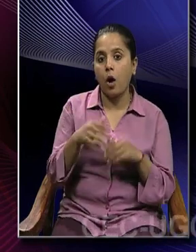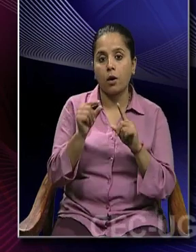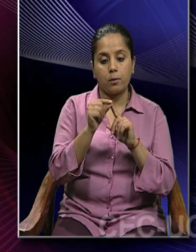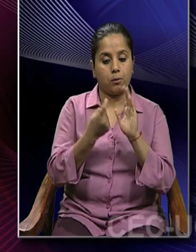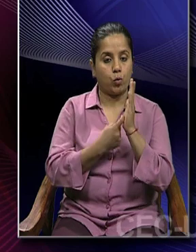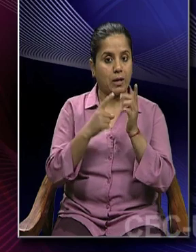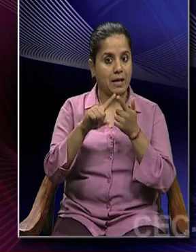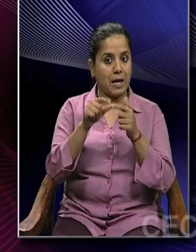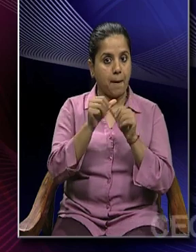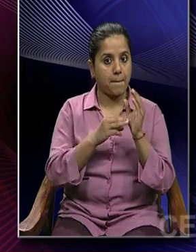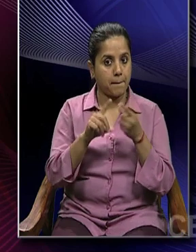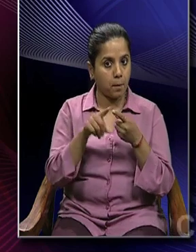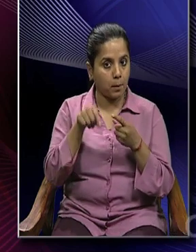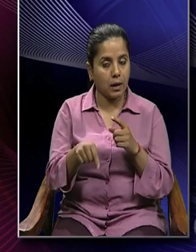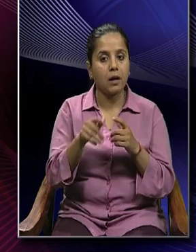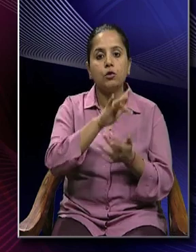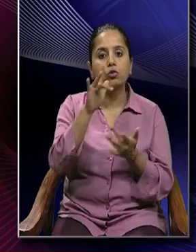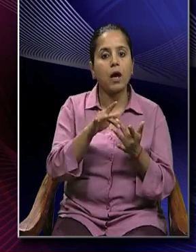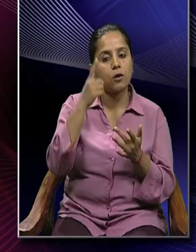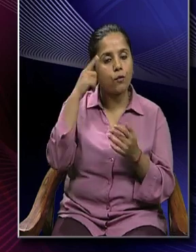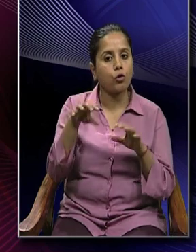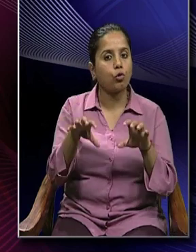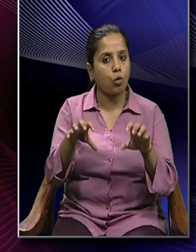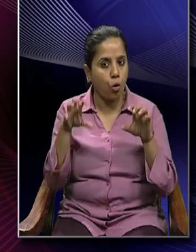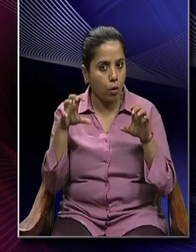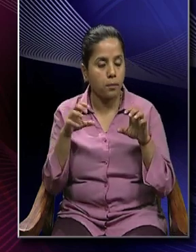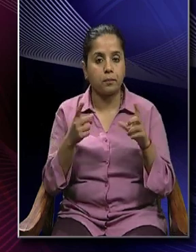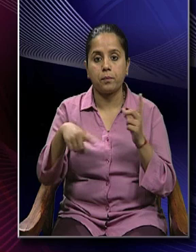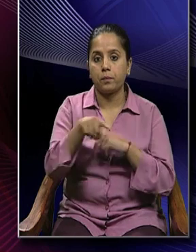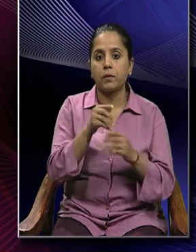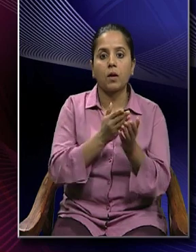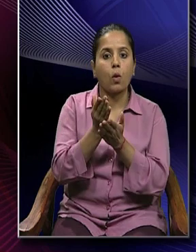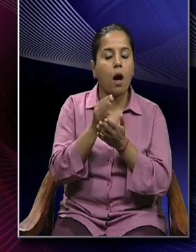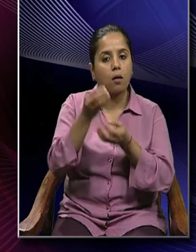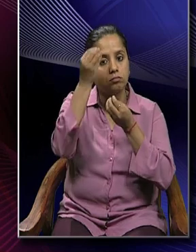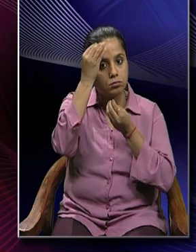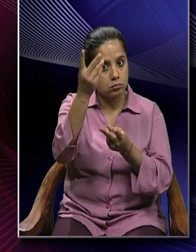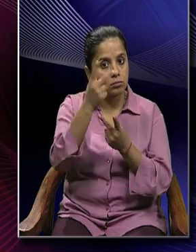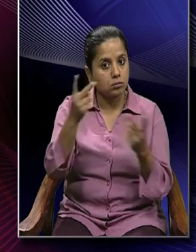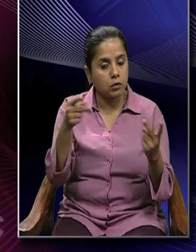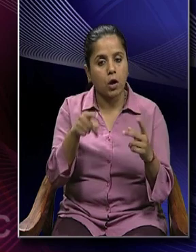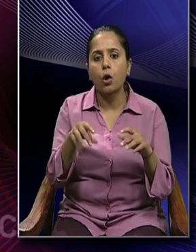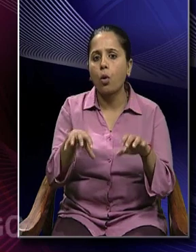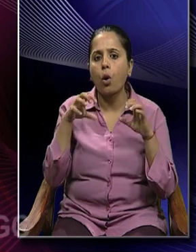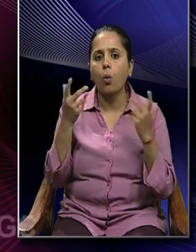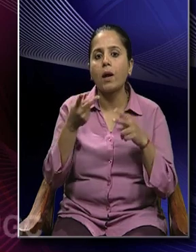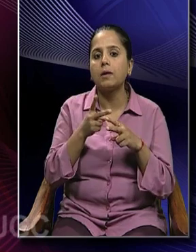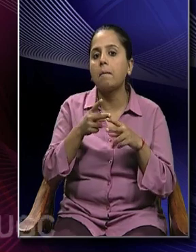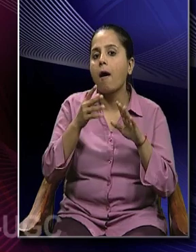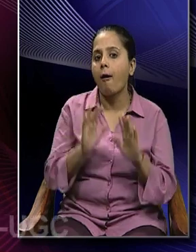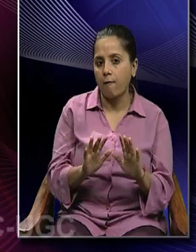is central to the constitution, where it is in a way communicating what constitution